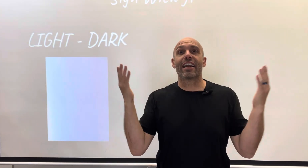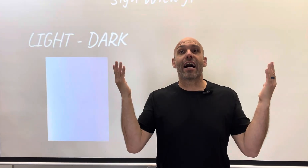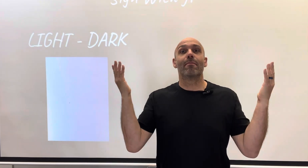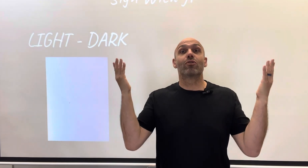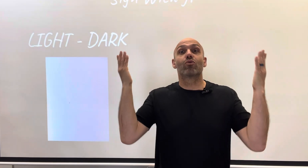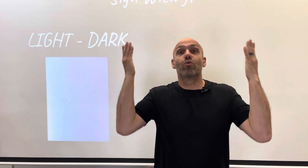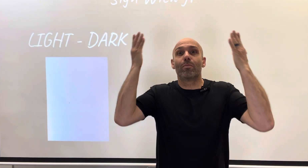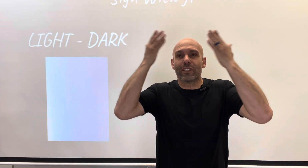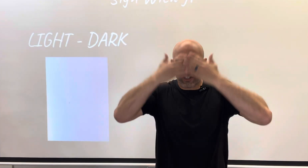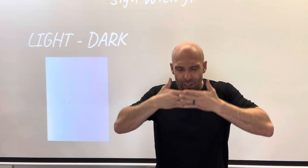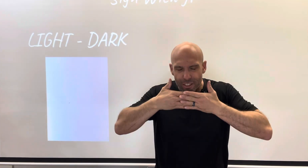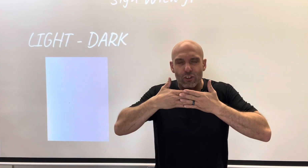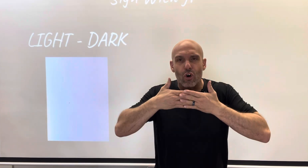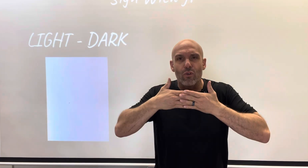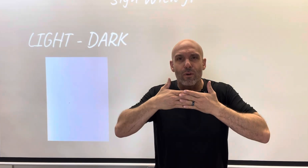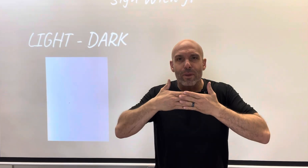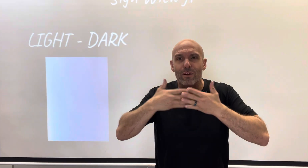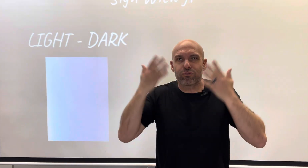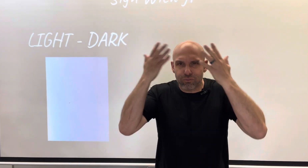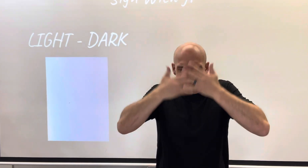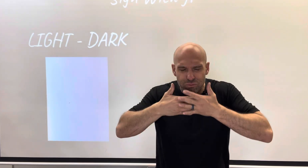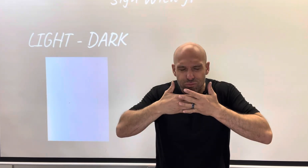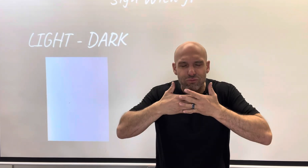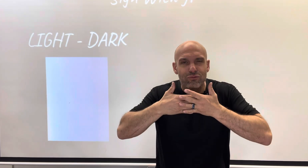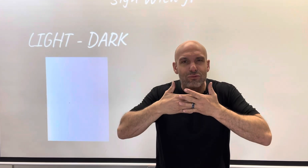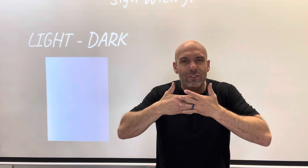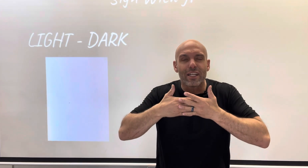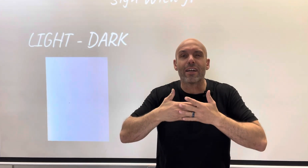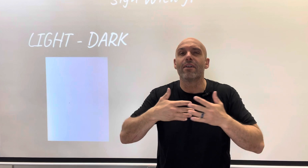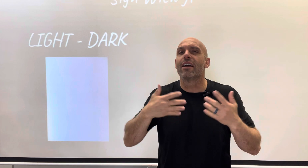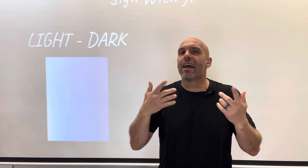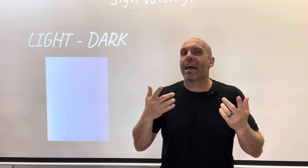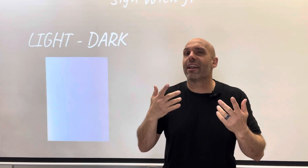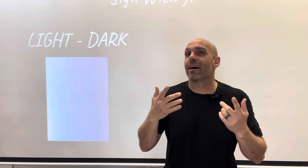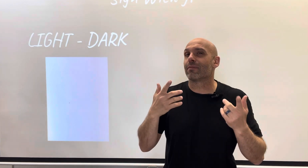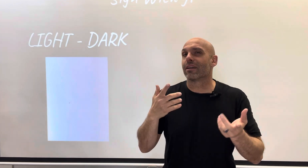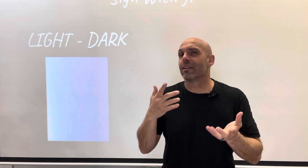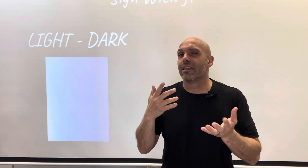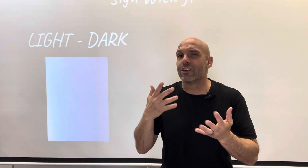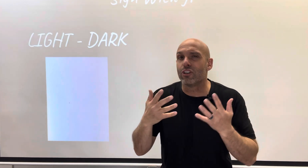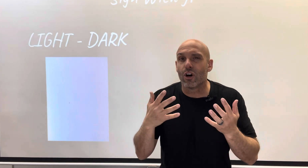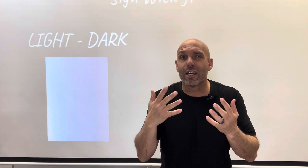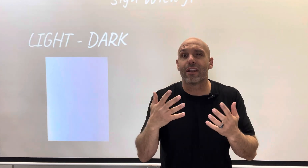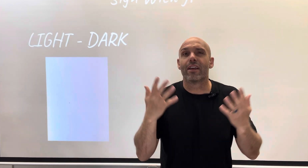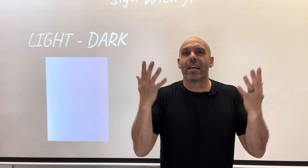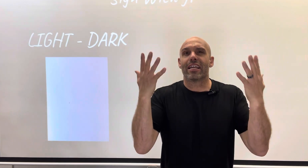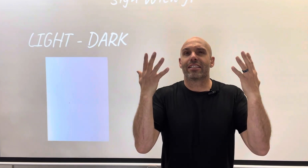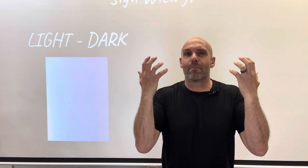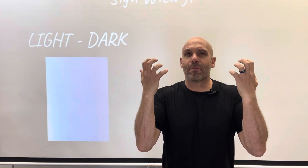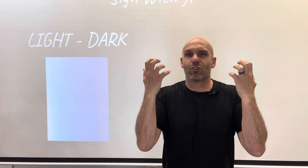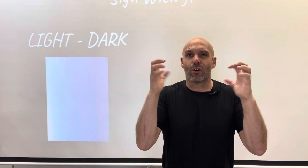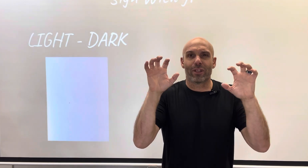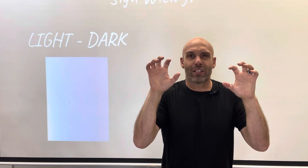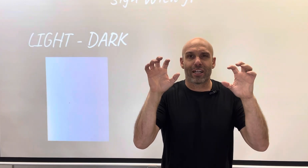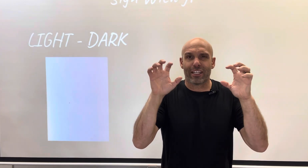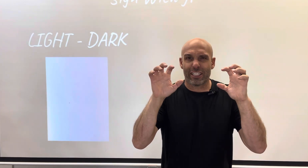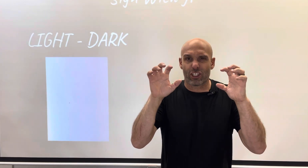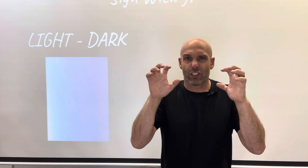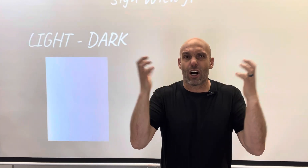I'm swooping the darkness over me. Okay? And I'm going to let you know that some people do it with kind of these claw